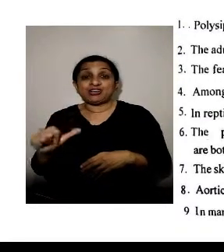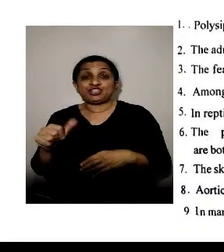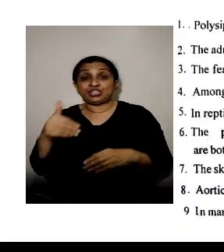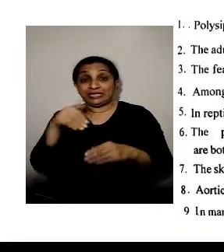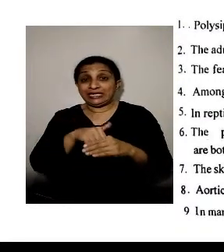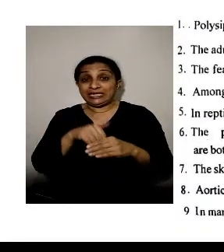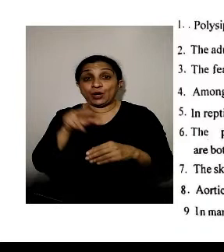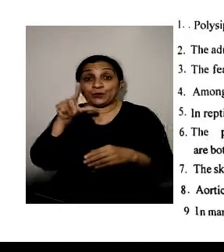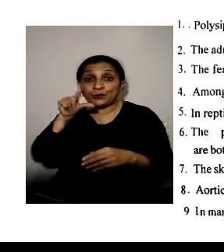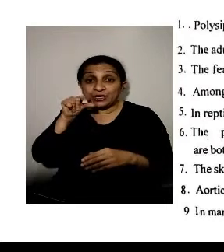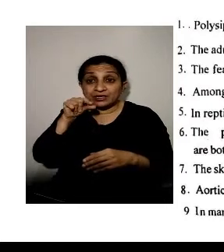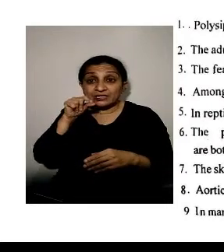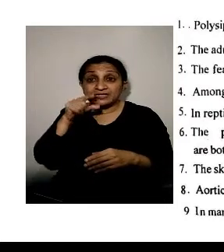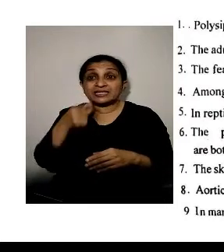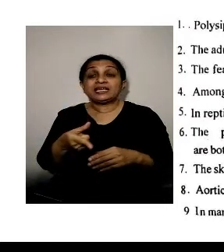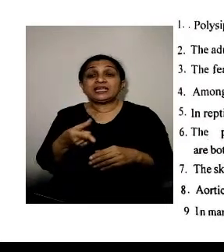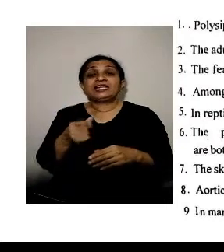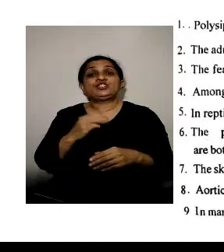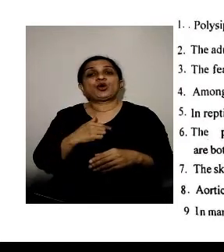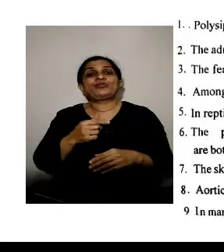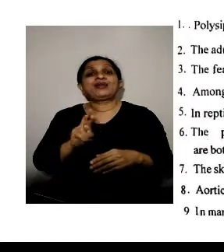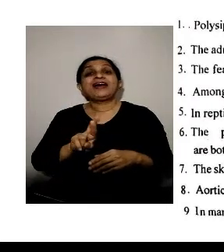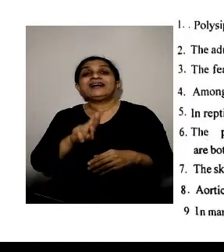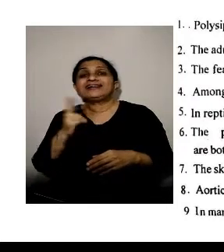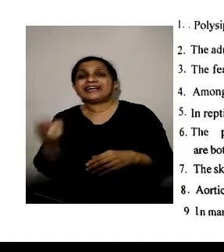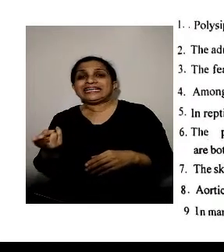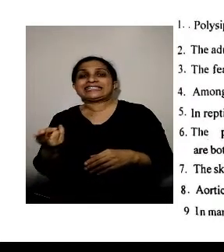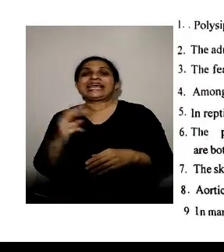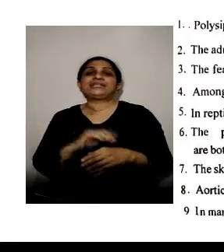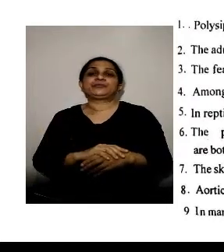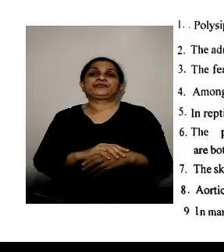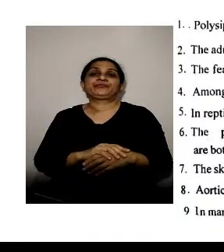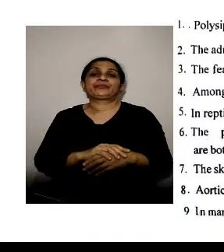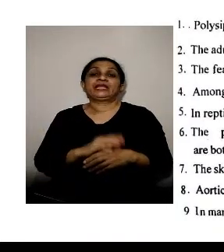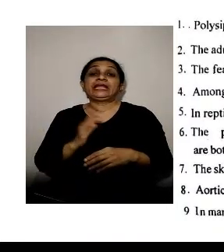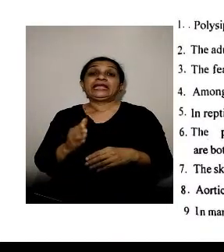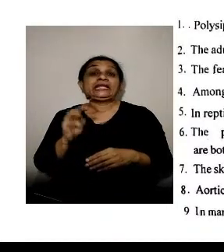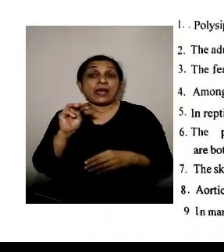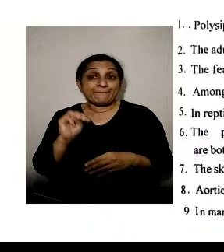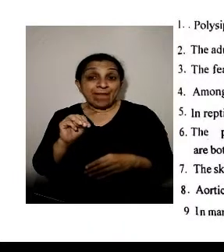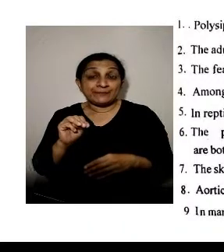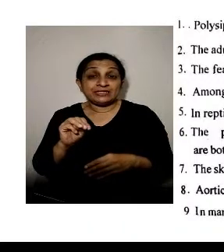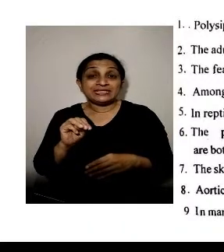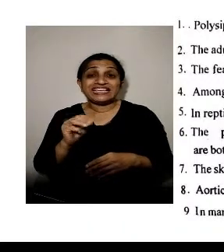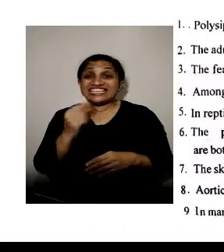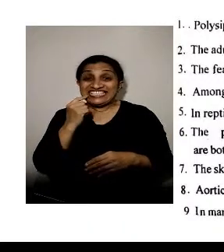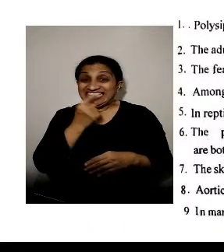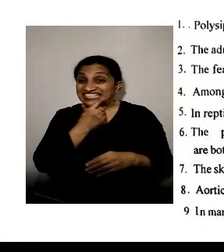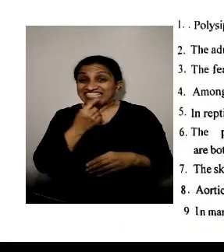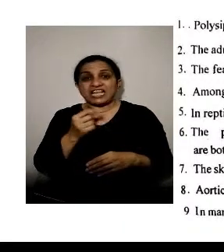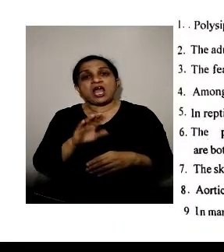arch in birds is on the right side. In mammals,